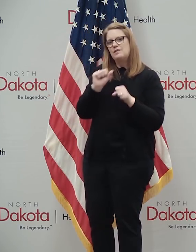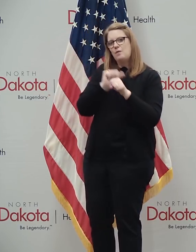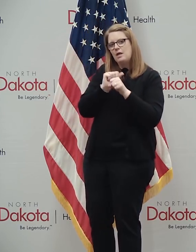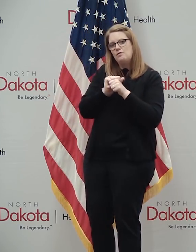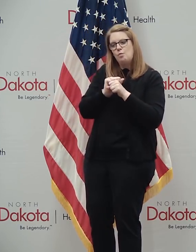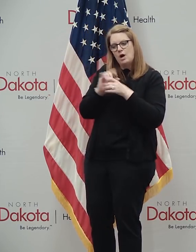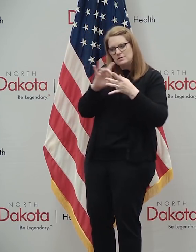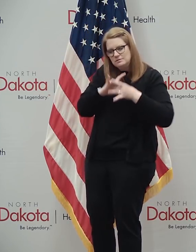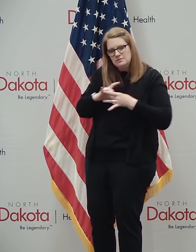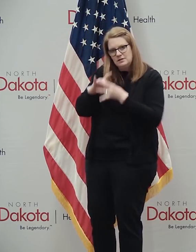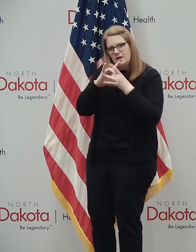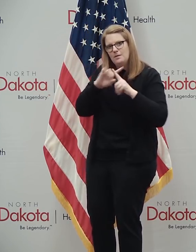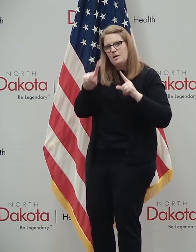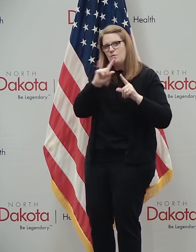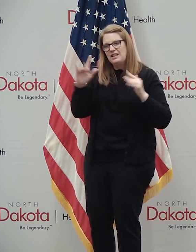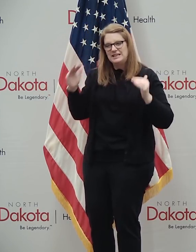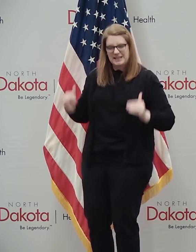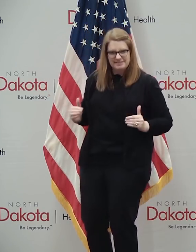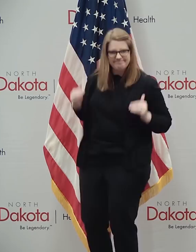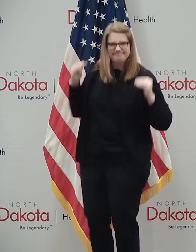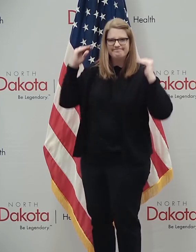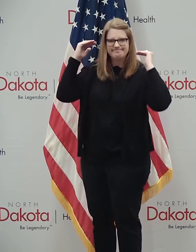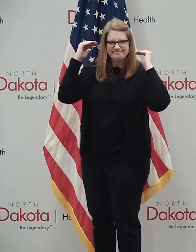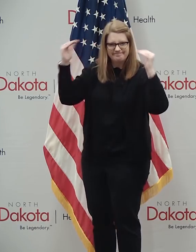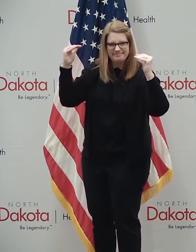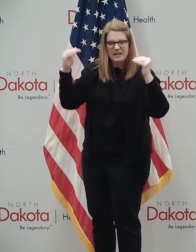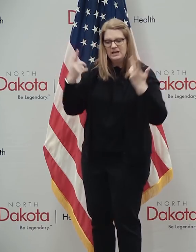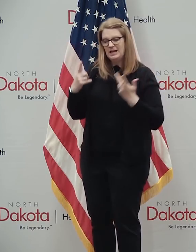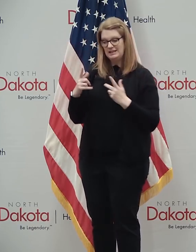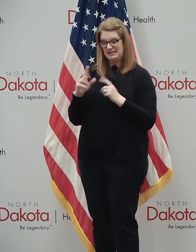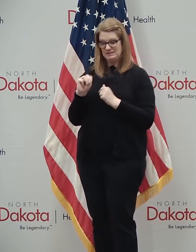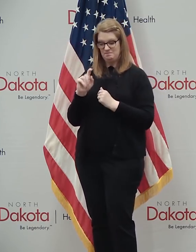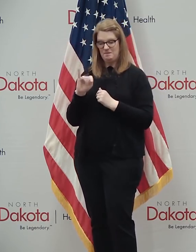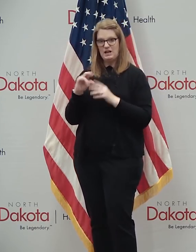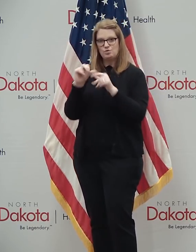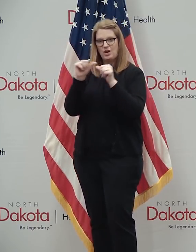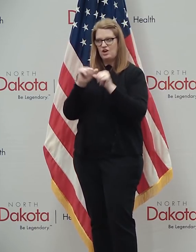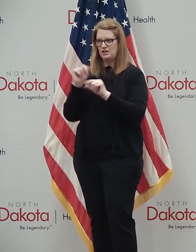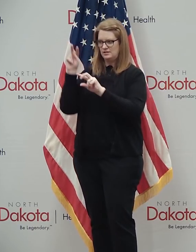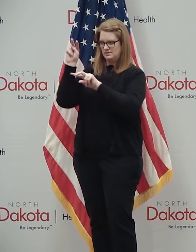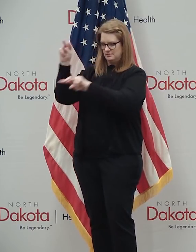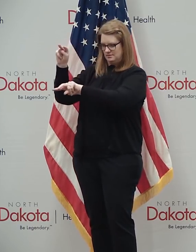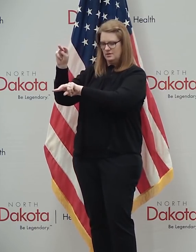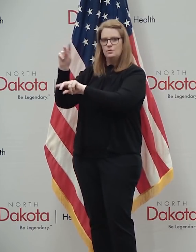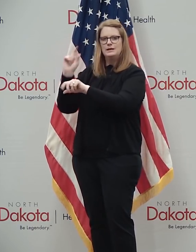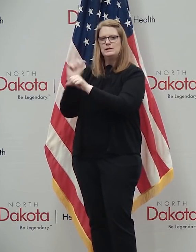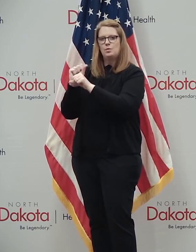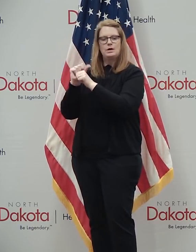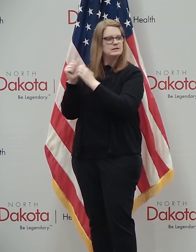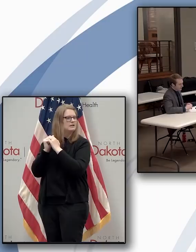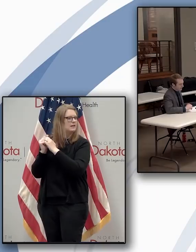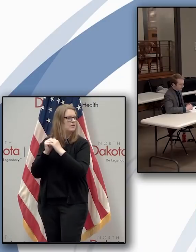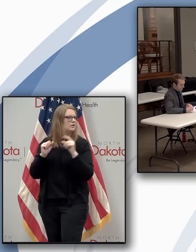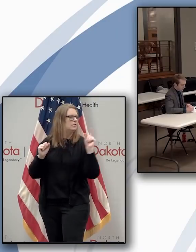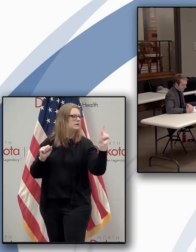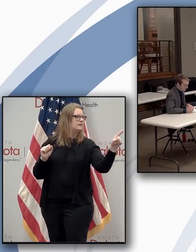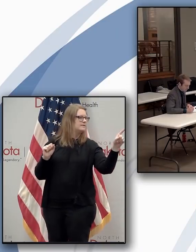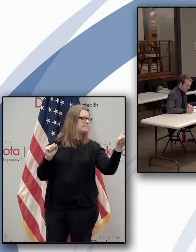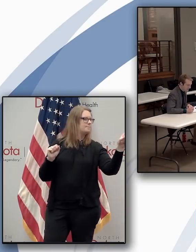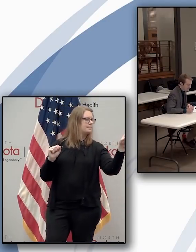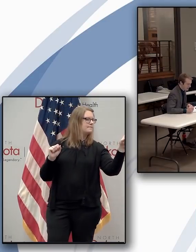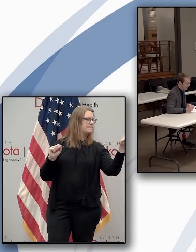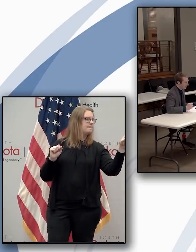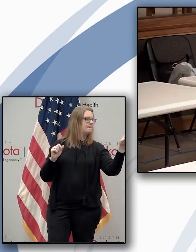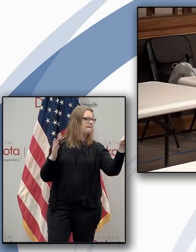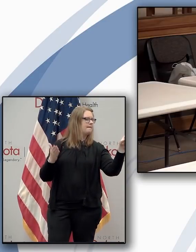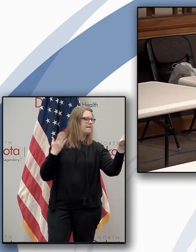border, but we got to dial it up and really recognize that in these metro areas we have to work together. I'm sorry, Governor, but if I could just bring